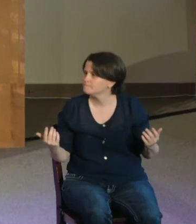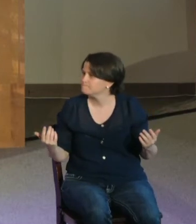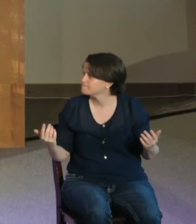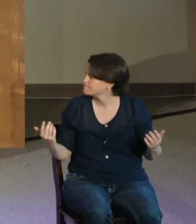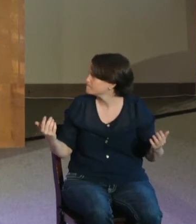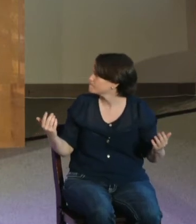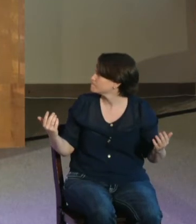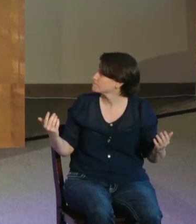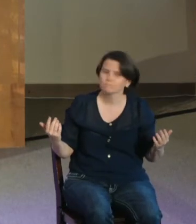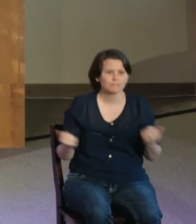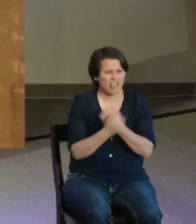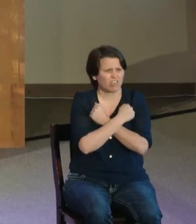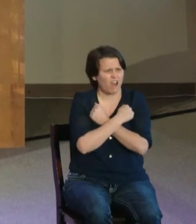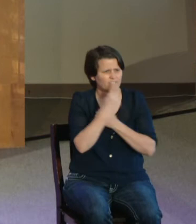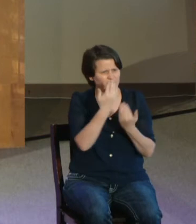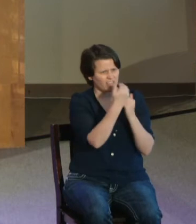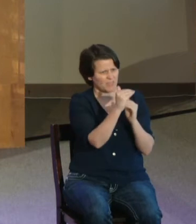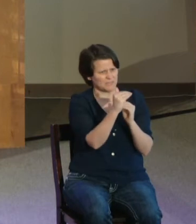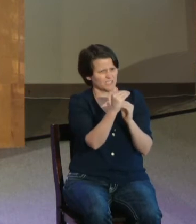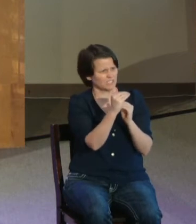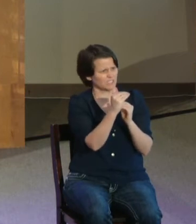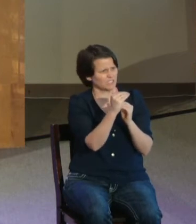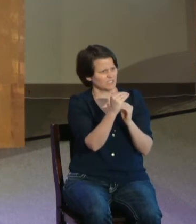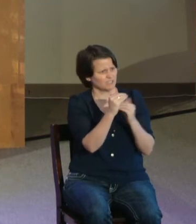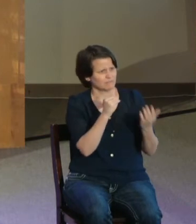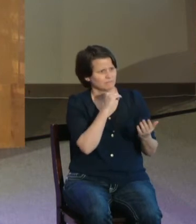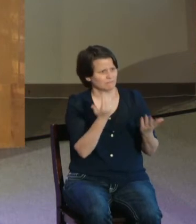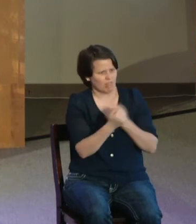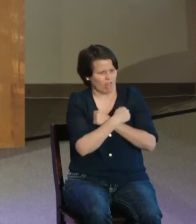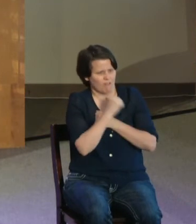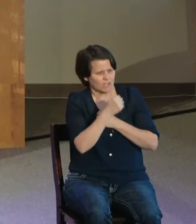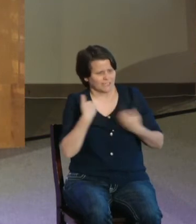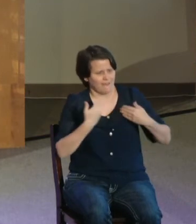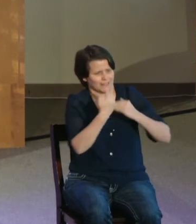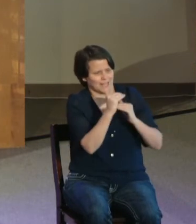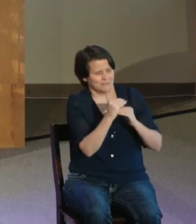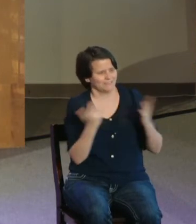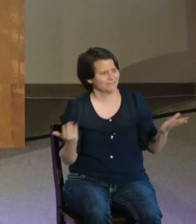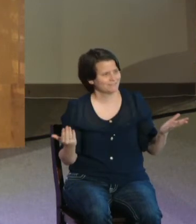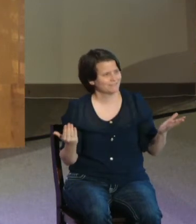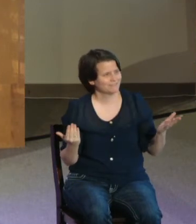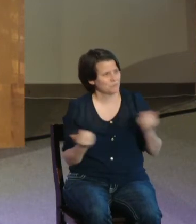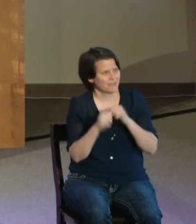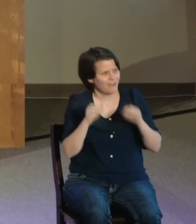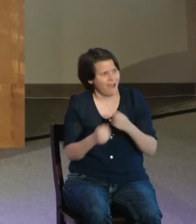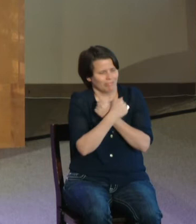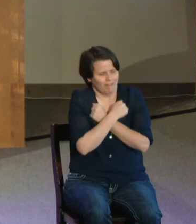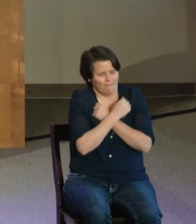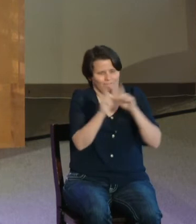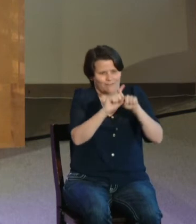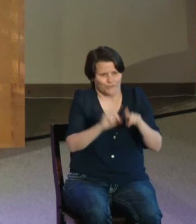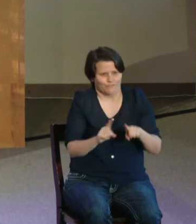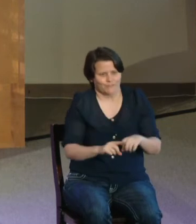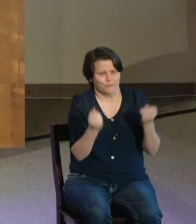like love is not finite. It's not unlimited. And love is simply the frequency of